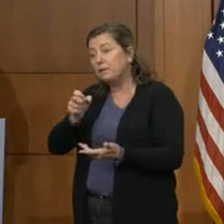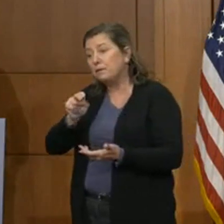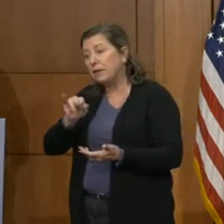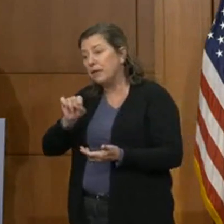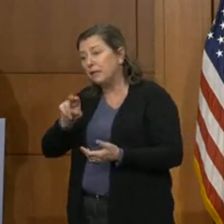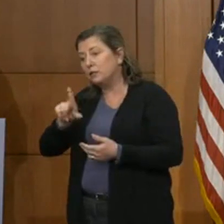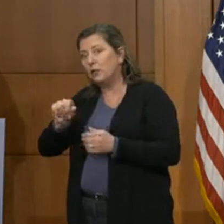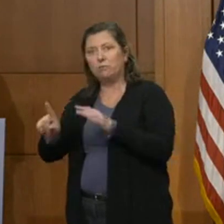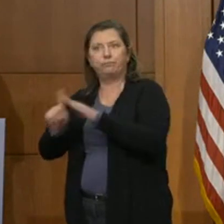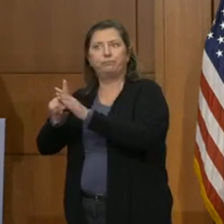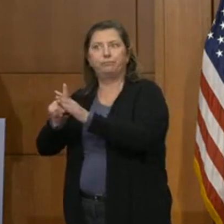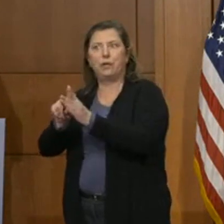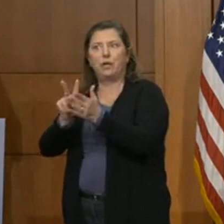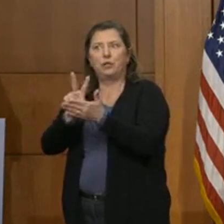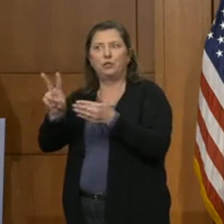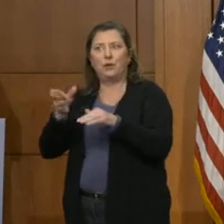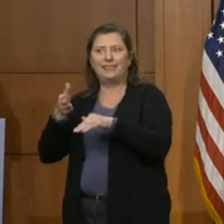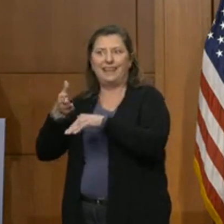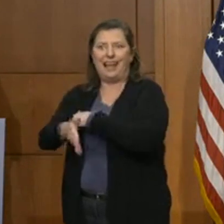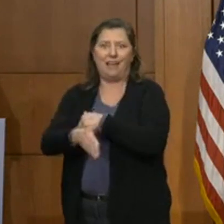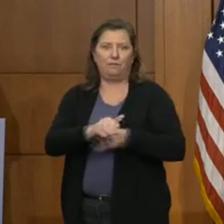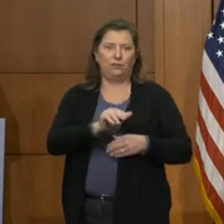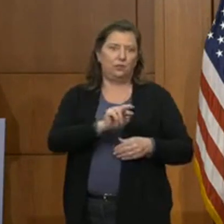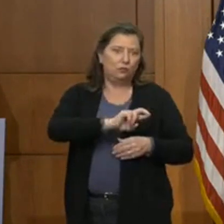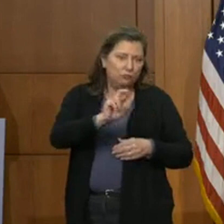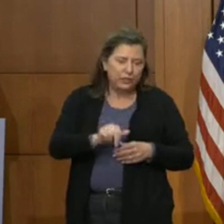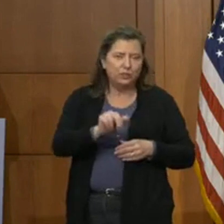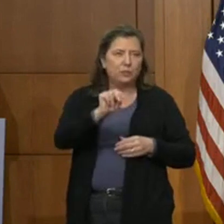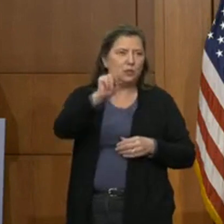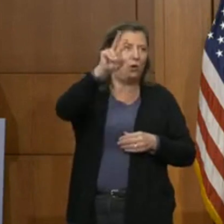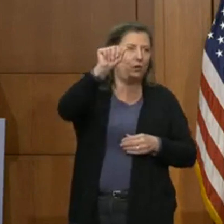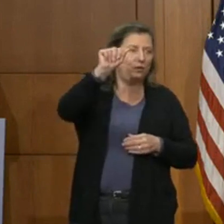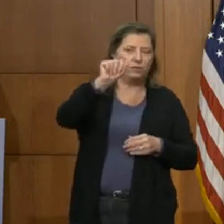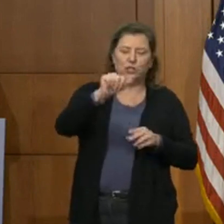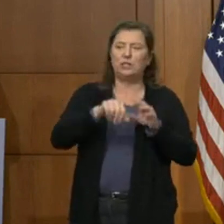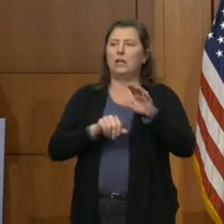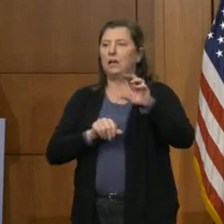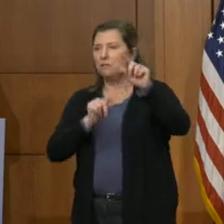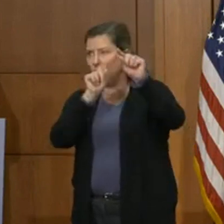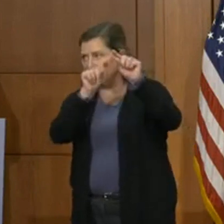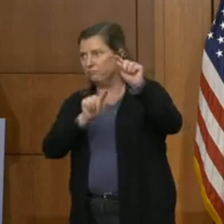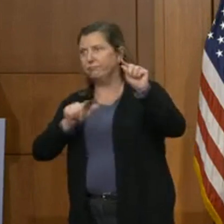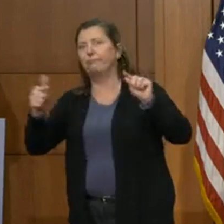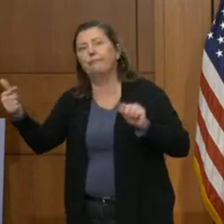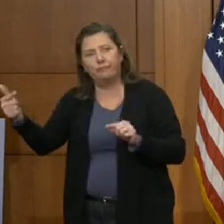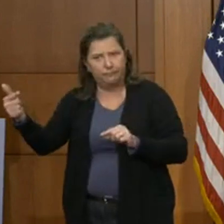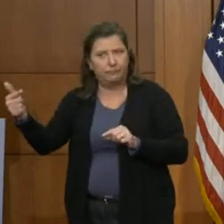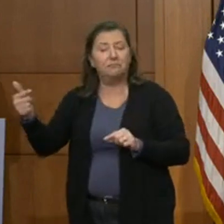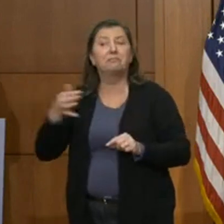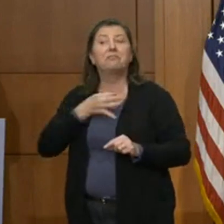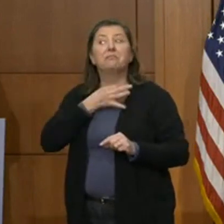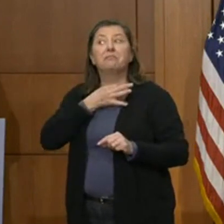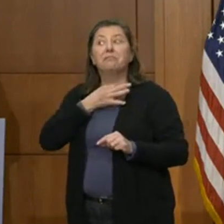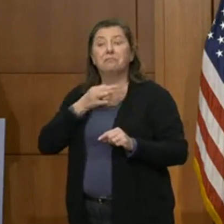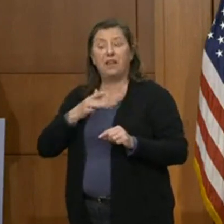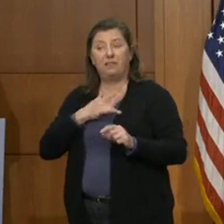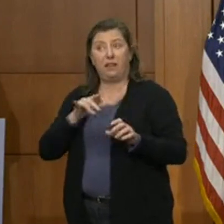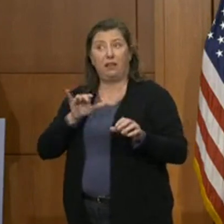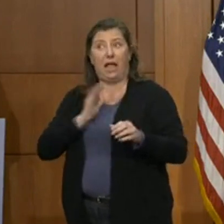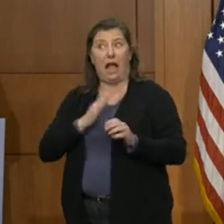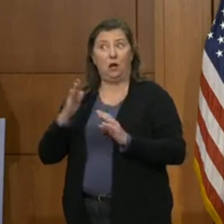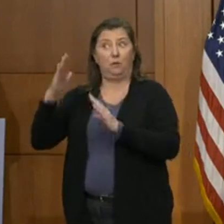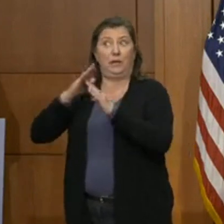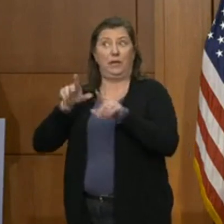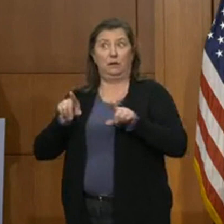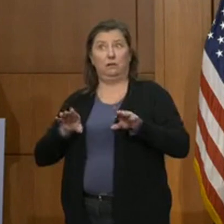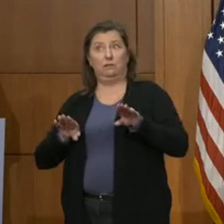than cases in urban areas like Richmond and Northern Virginia. Is there any indication that the peak will follow a similar